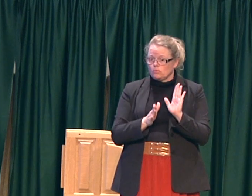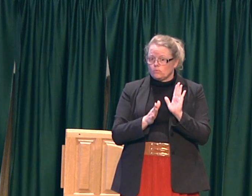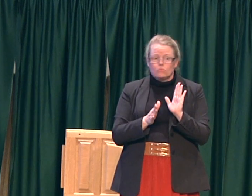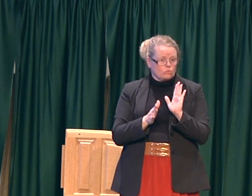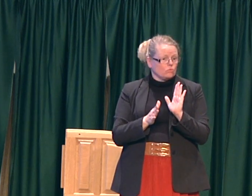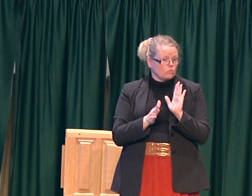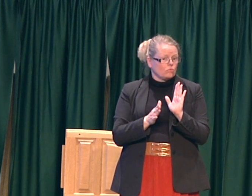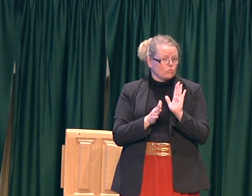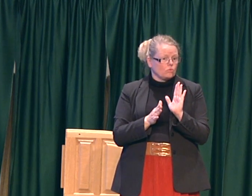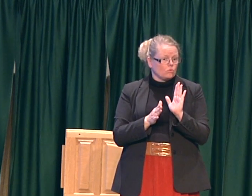is a community of its own.